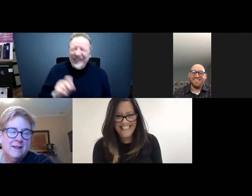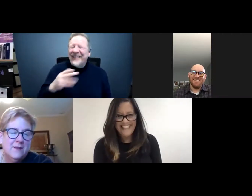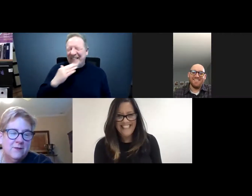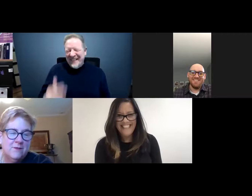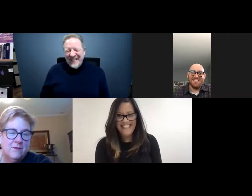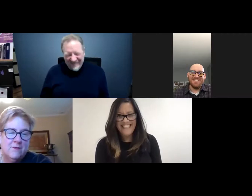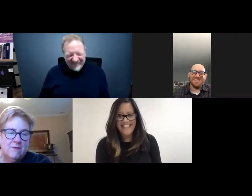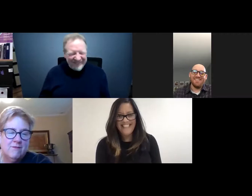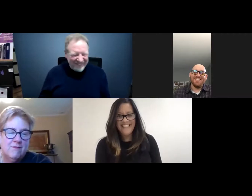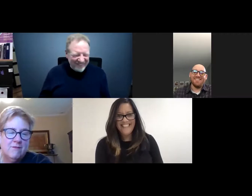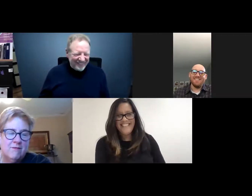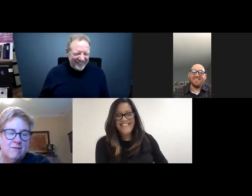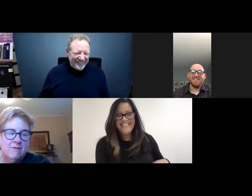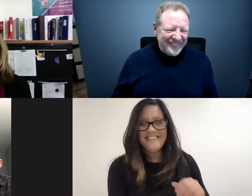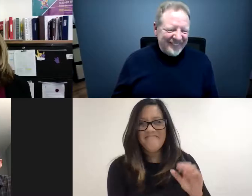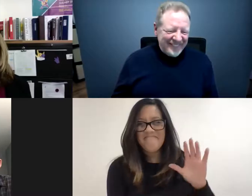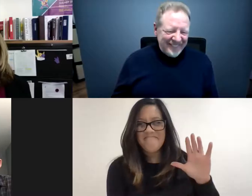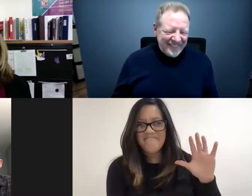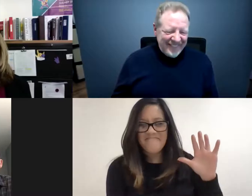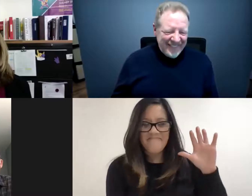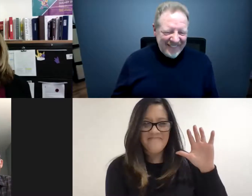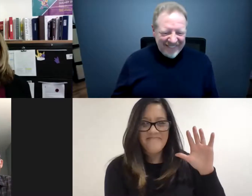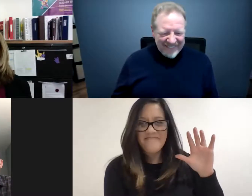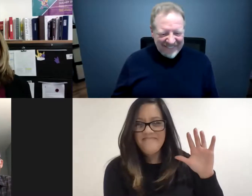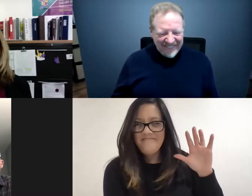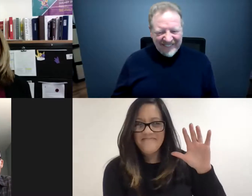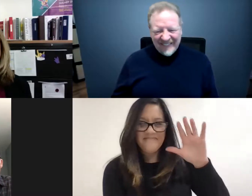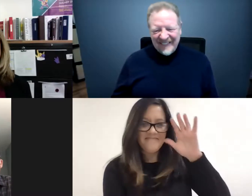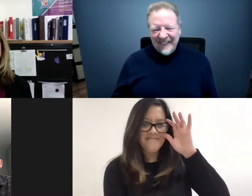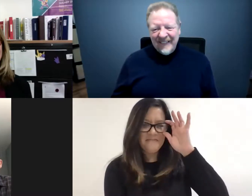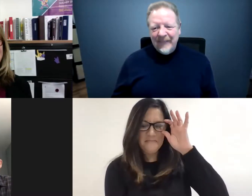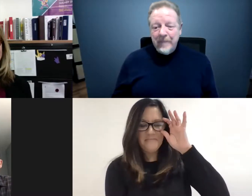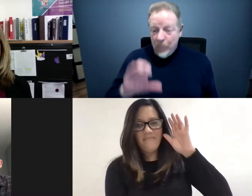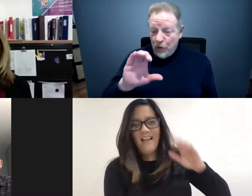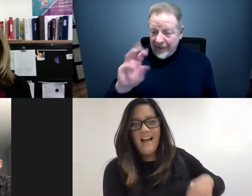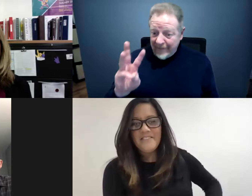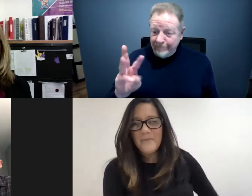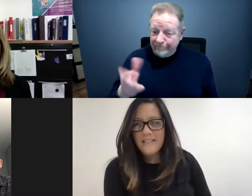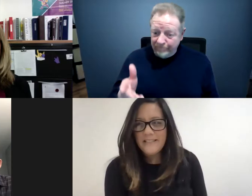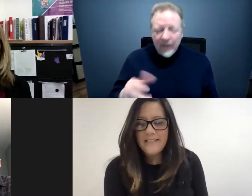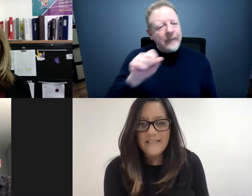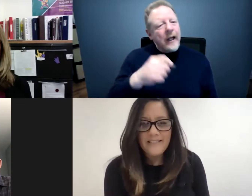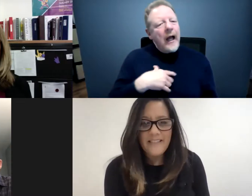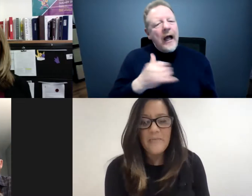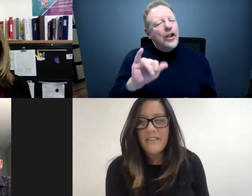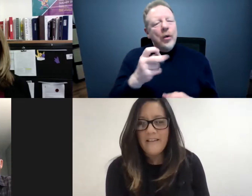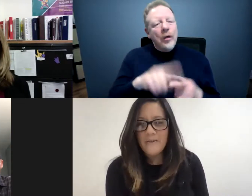Christine. I just wanted to say a big thank you to